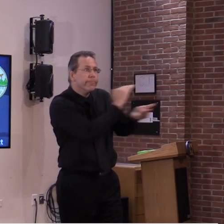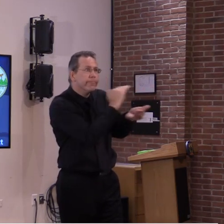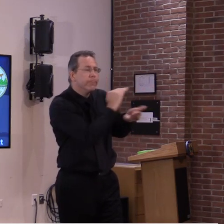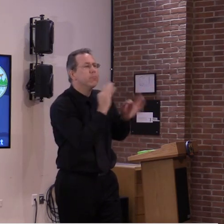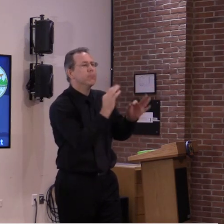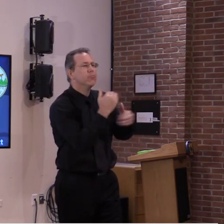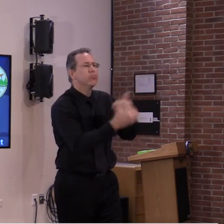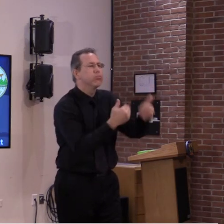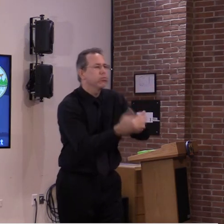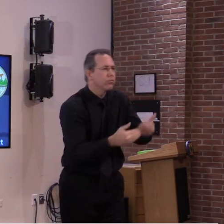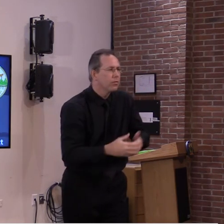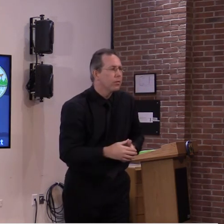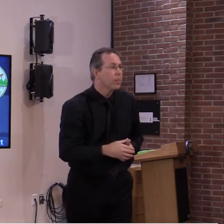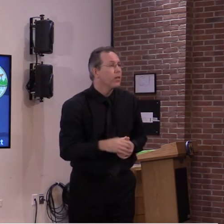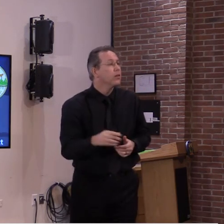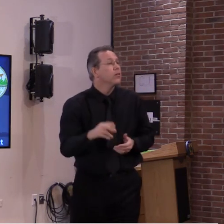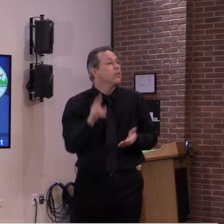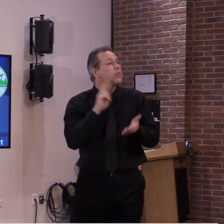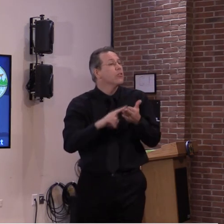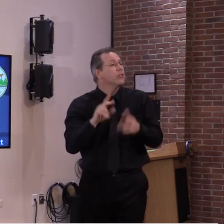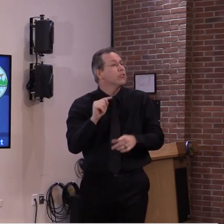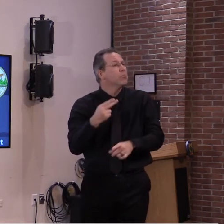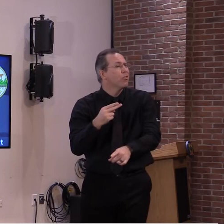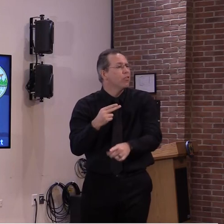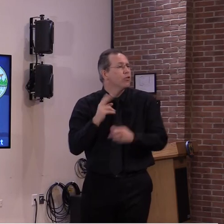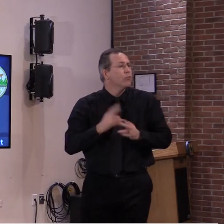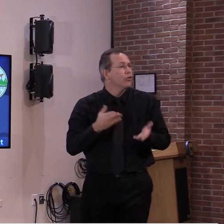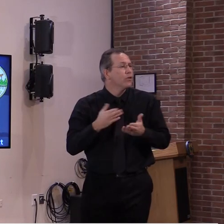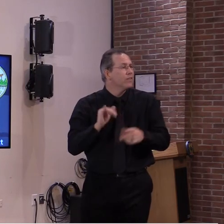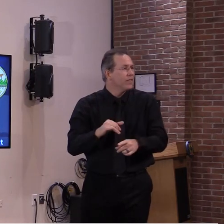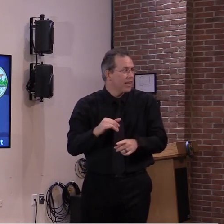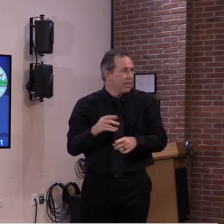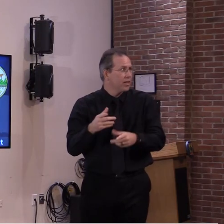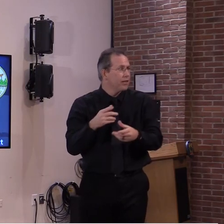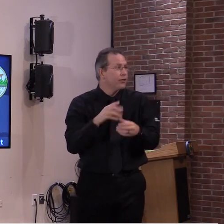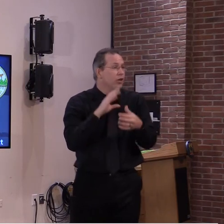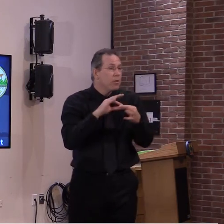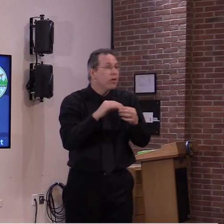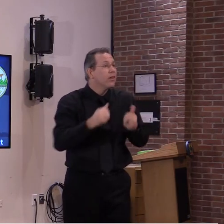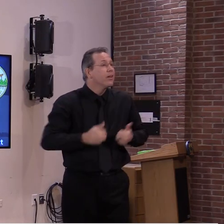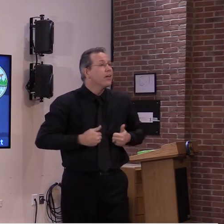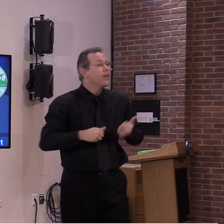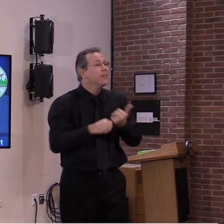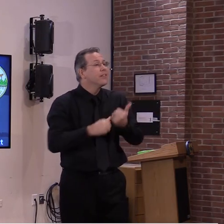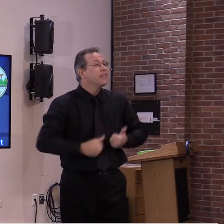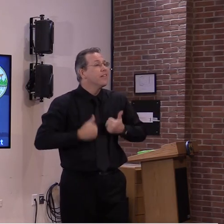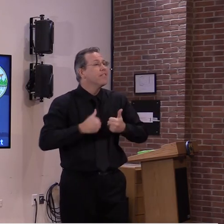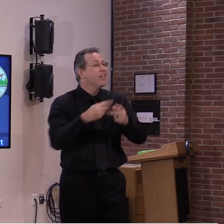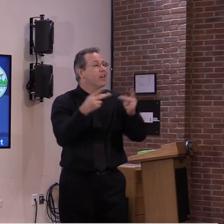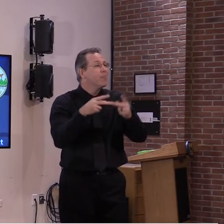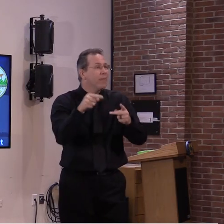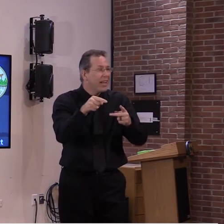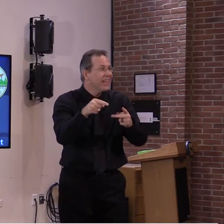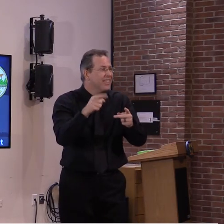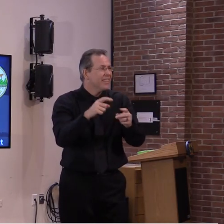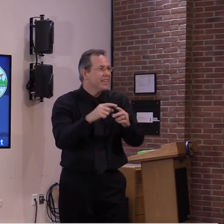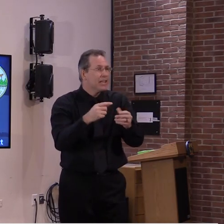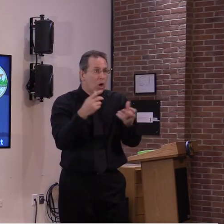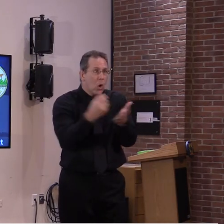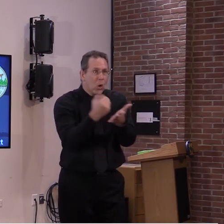we're actually starting assisted livings already this week, which was not on any timeline when this all began.